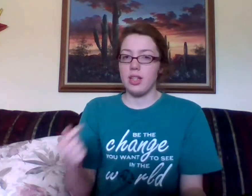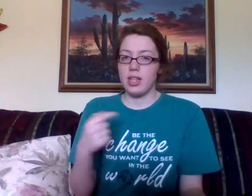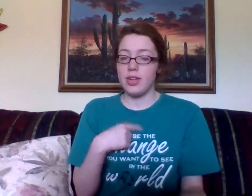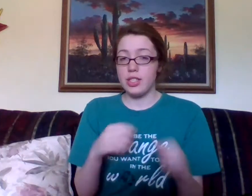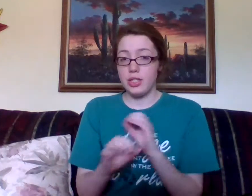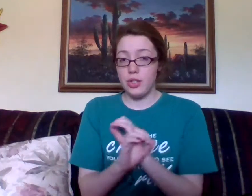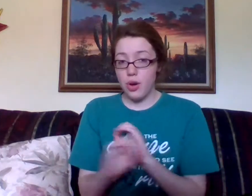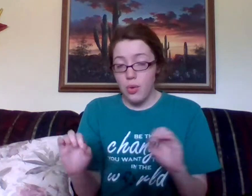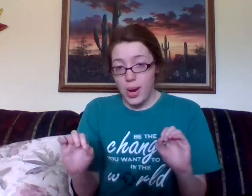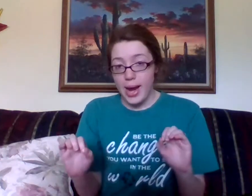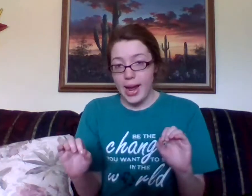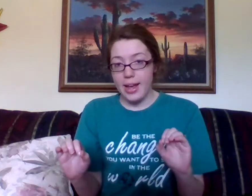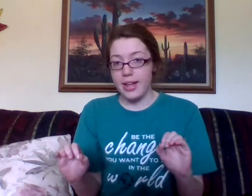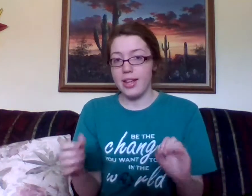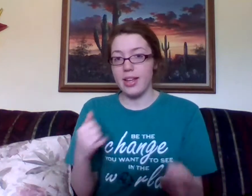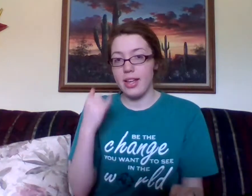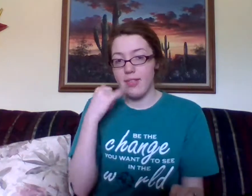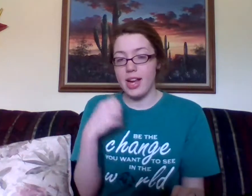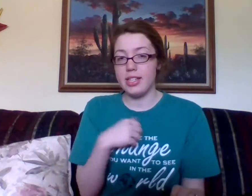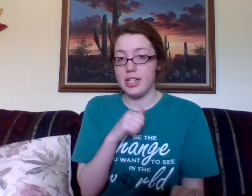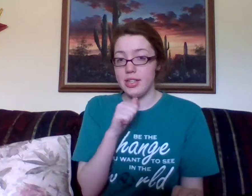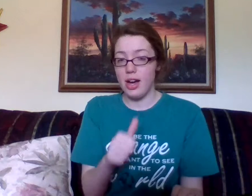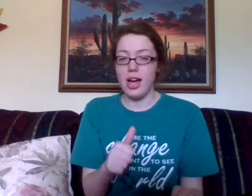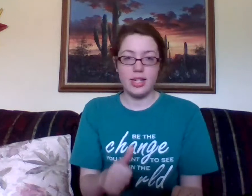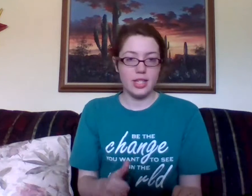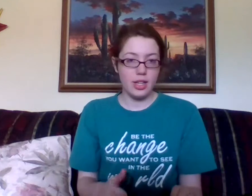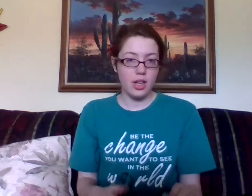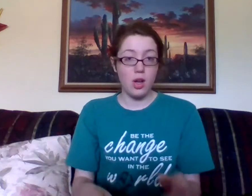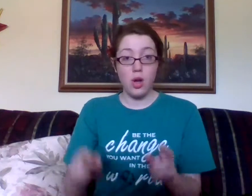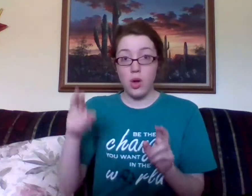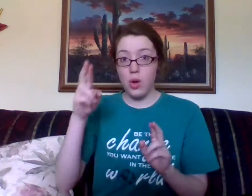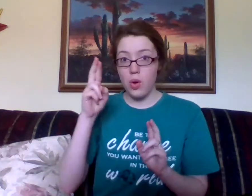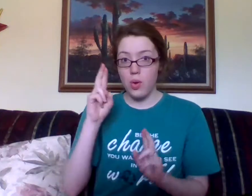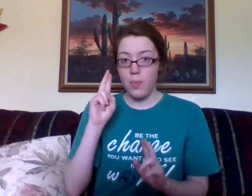There is no way, if I did not